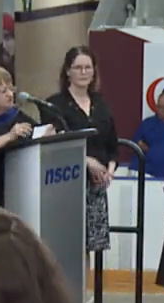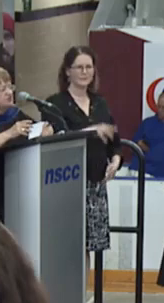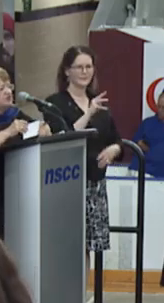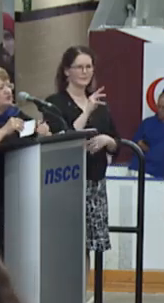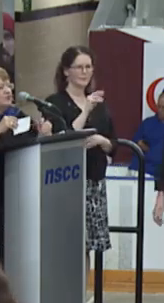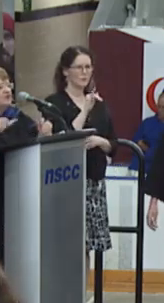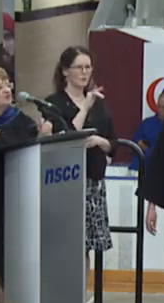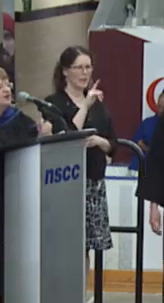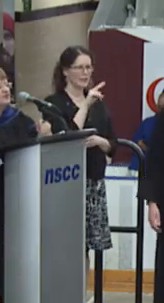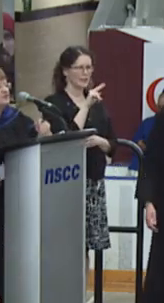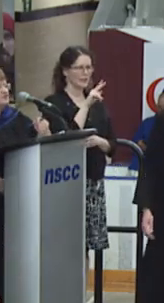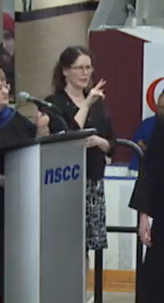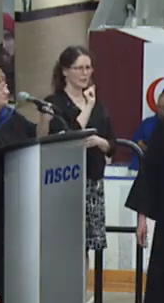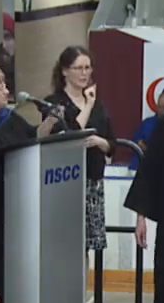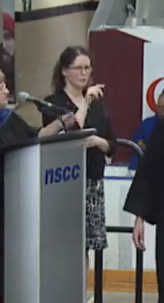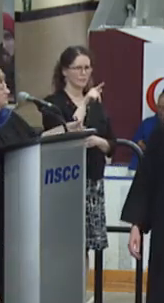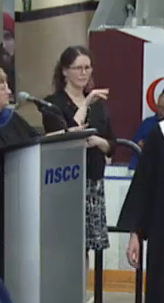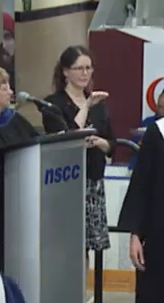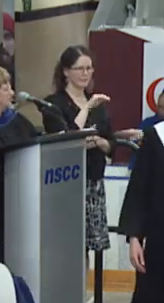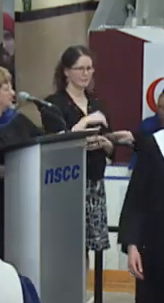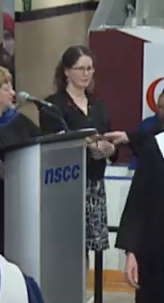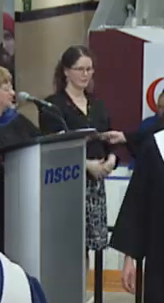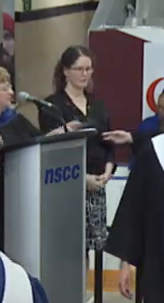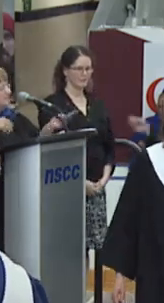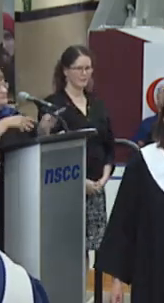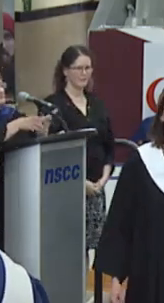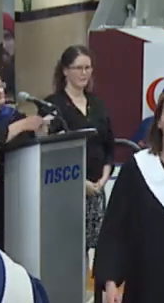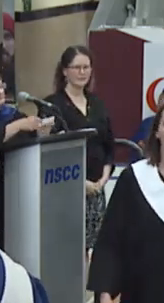Miranda Purdy with honors.